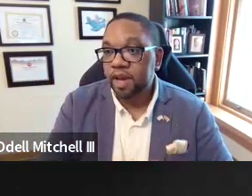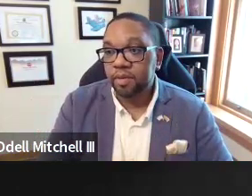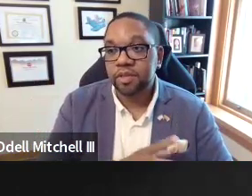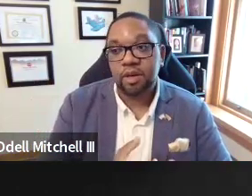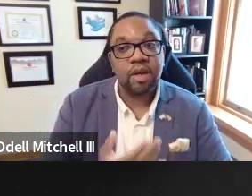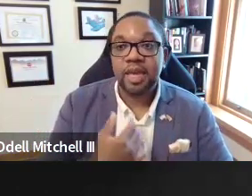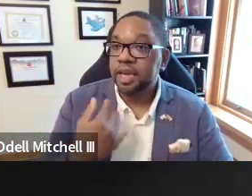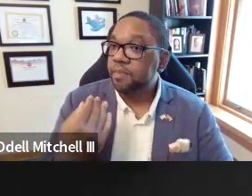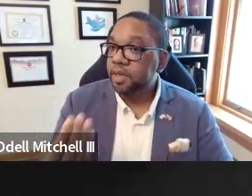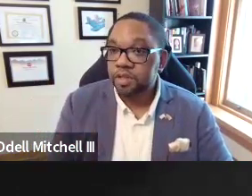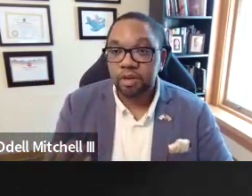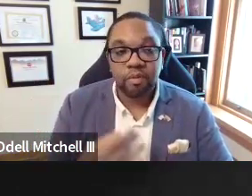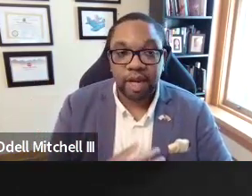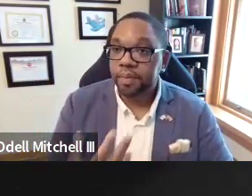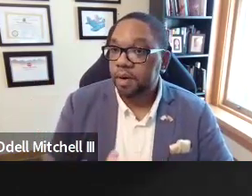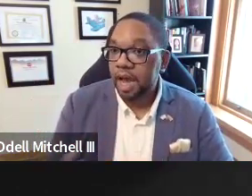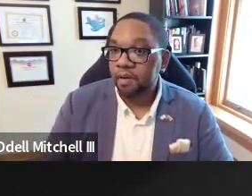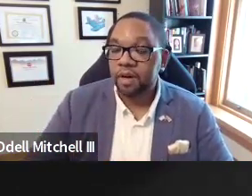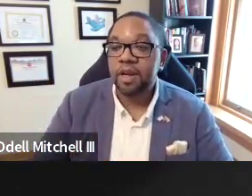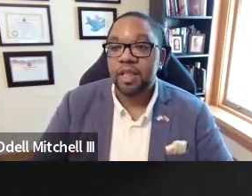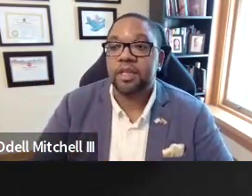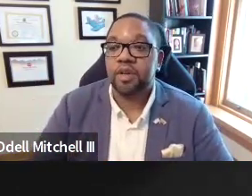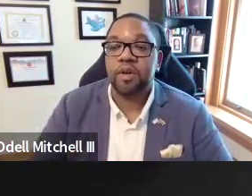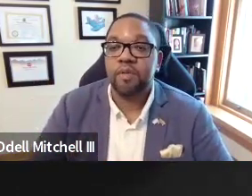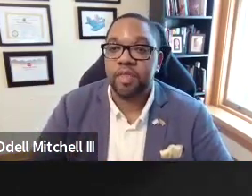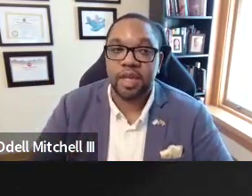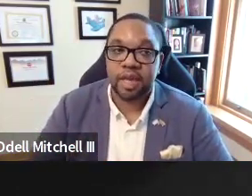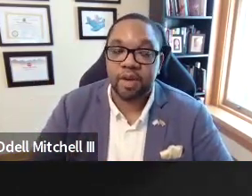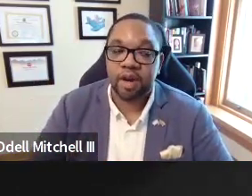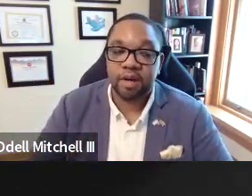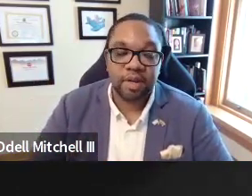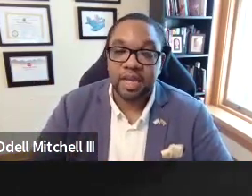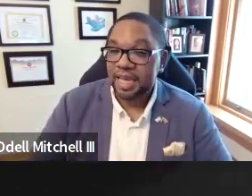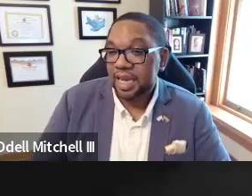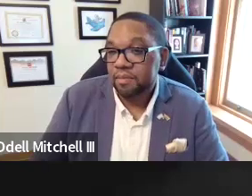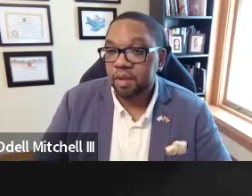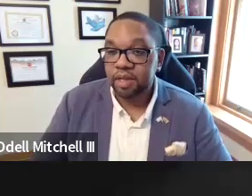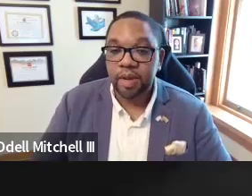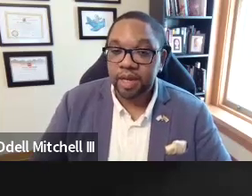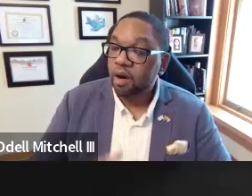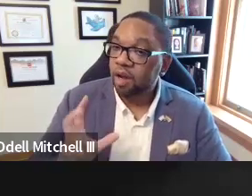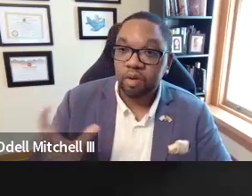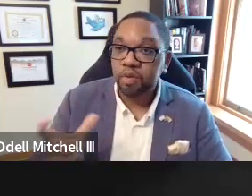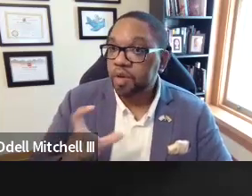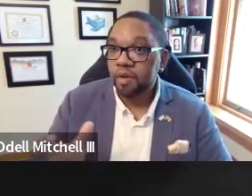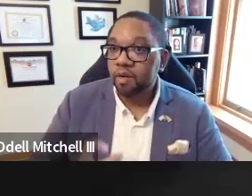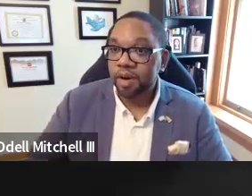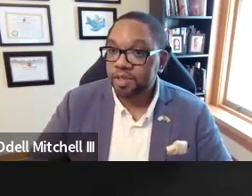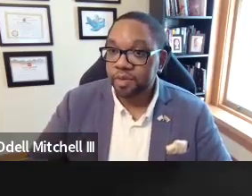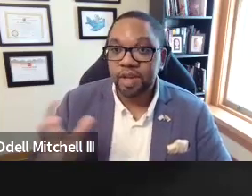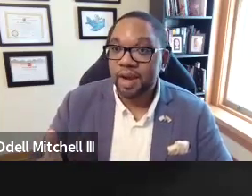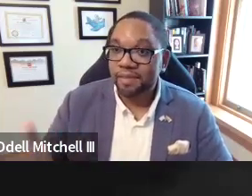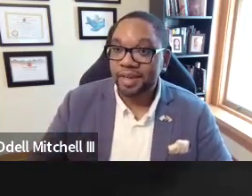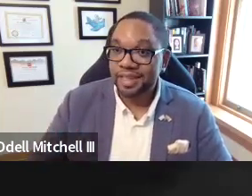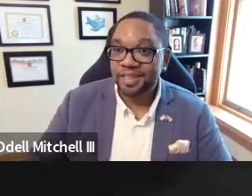is very valuable. So it could be a certain rate per hour that is going with it in that regard. Again, depending on who you are and what